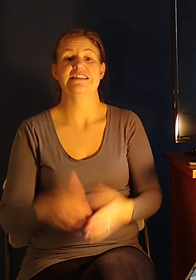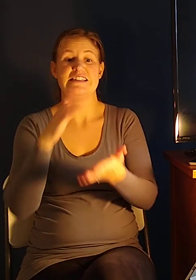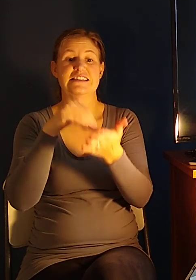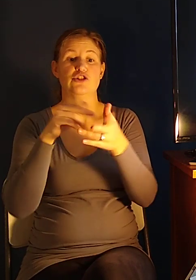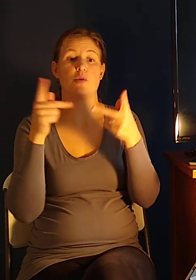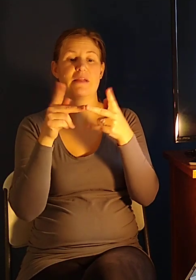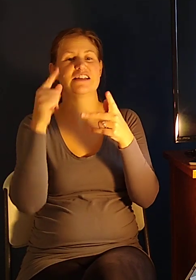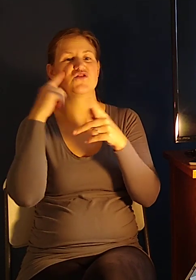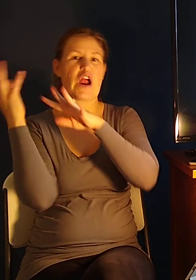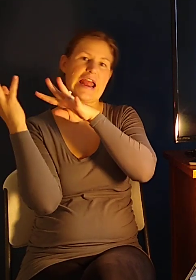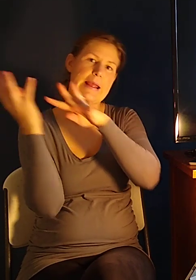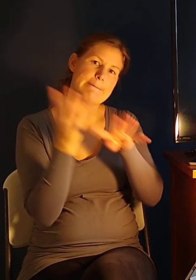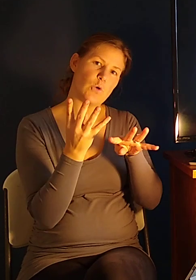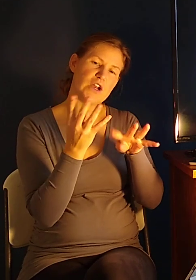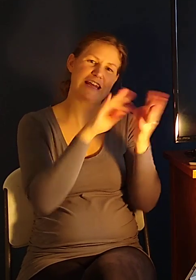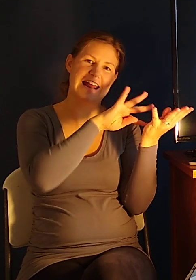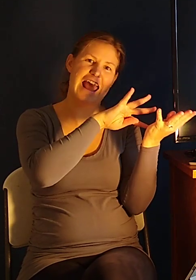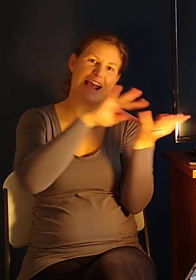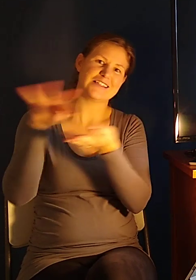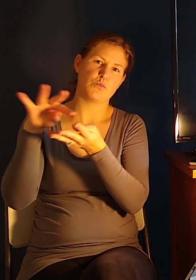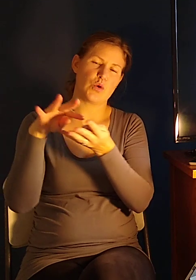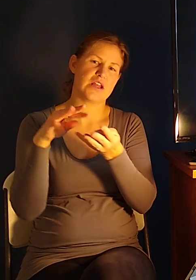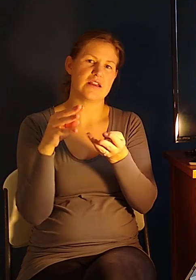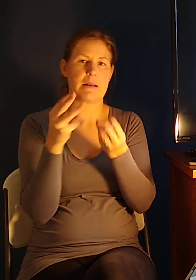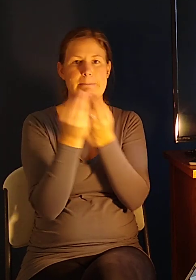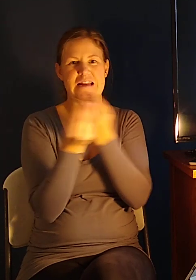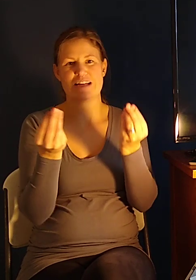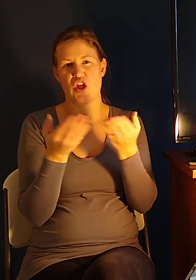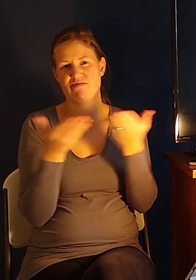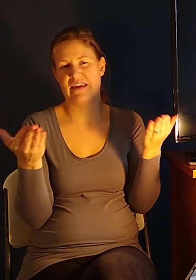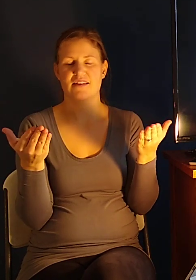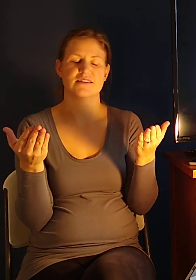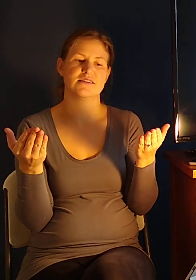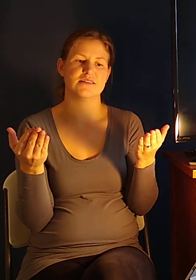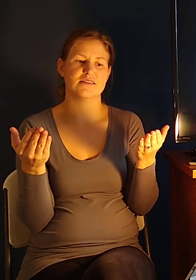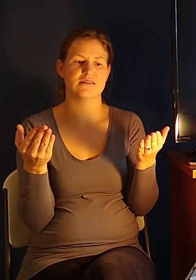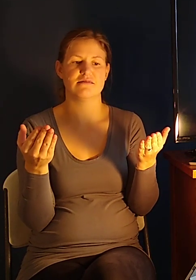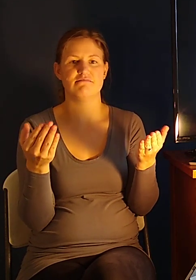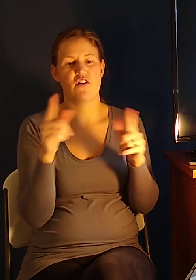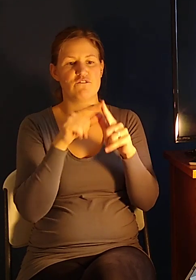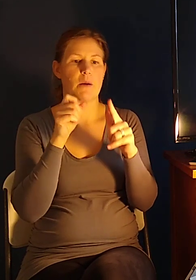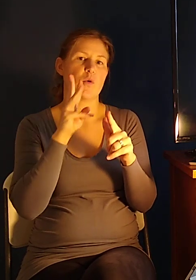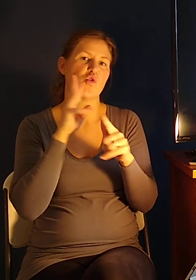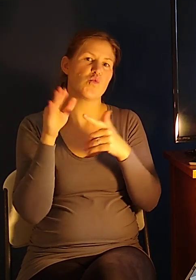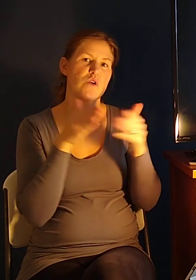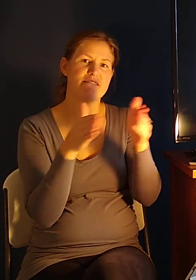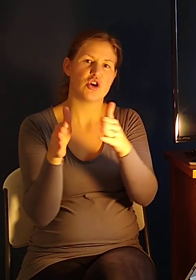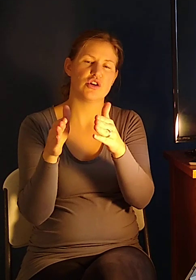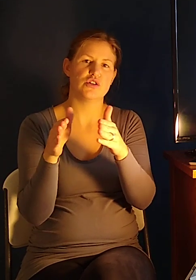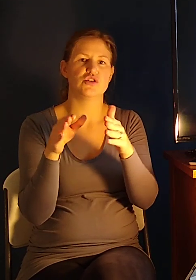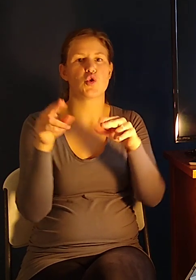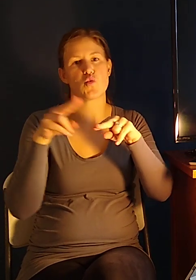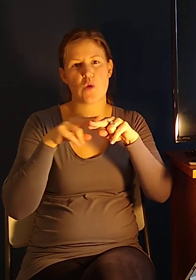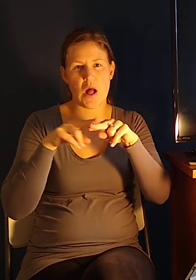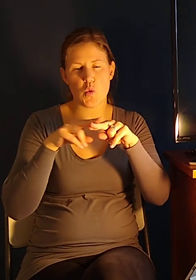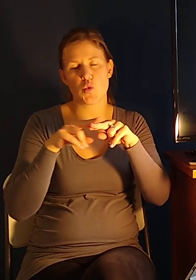and exporting material goods, whether it be from rivers or by railroads.